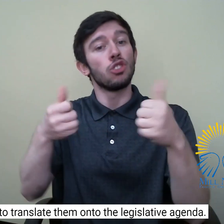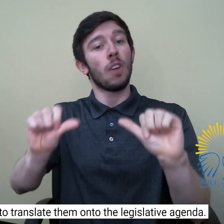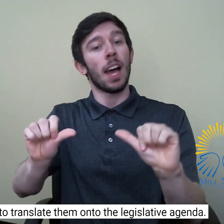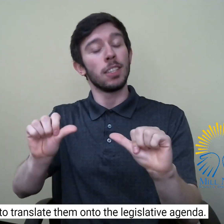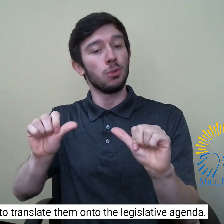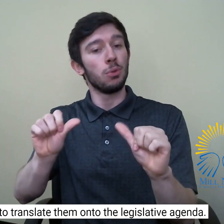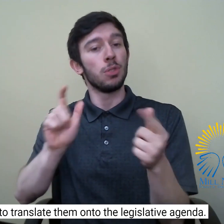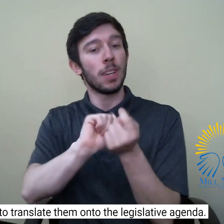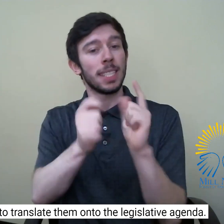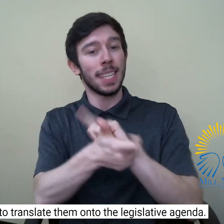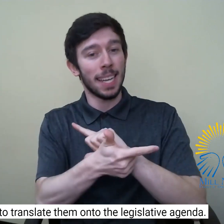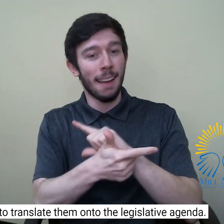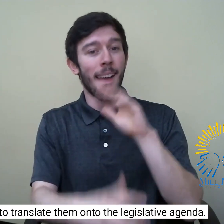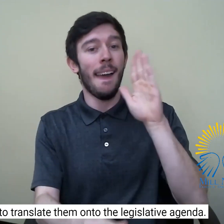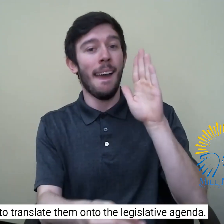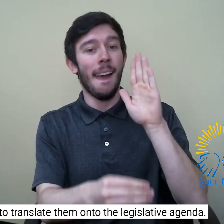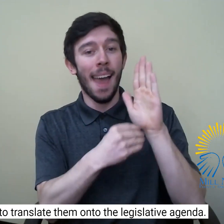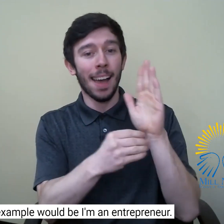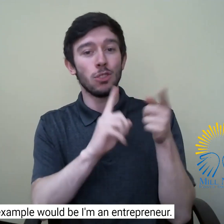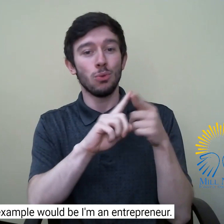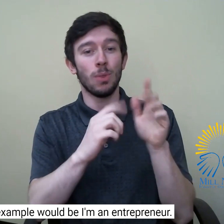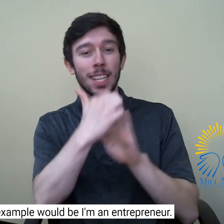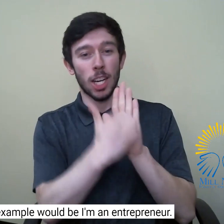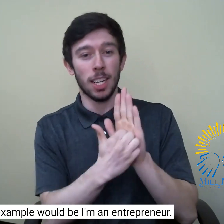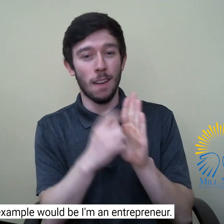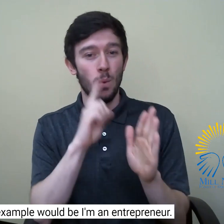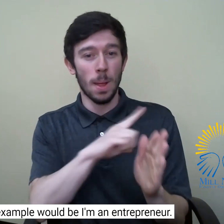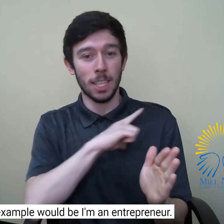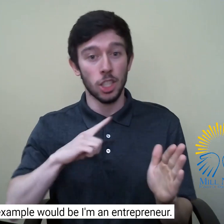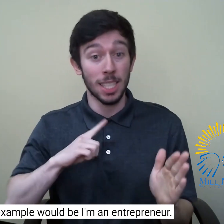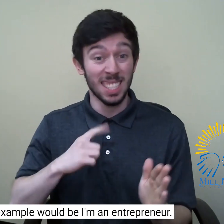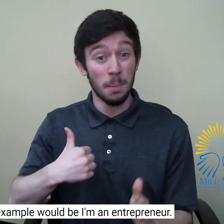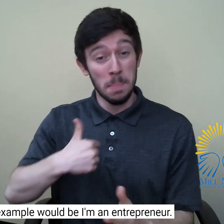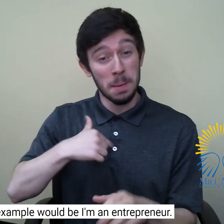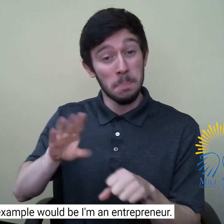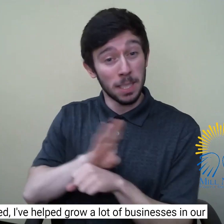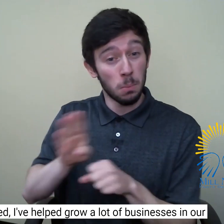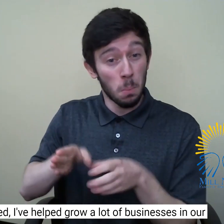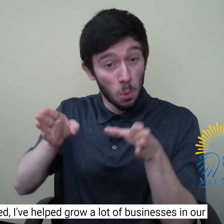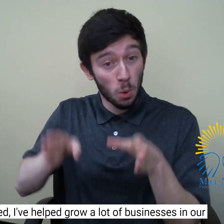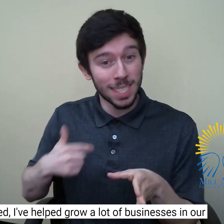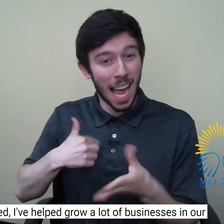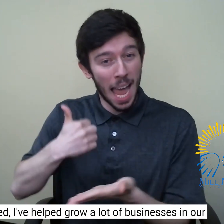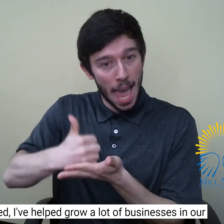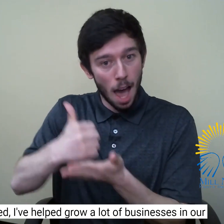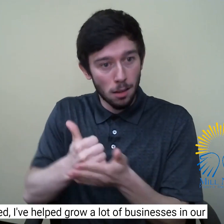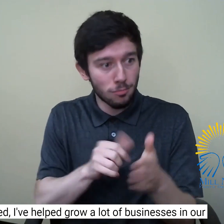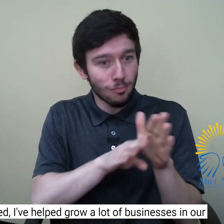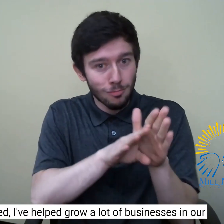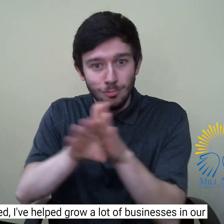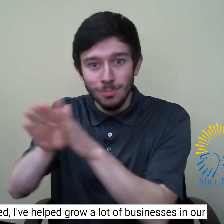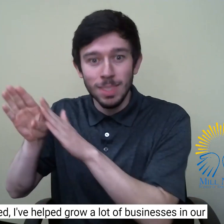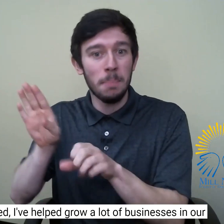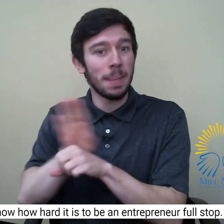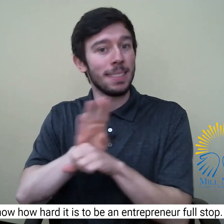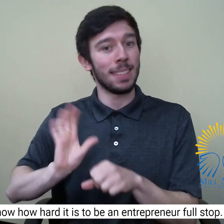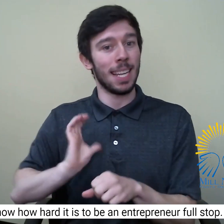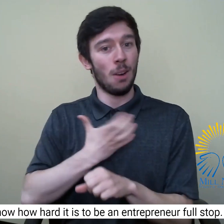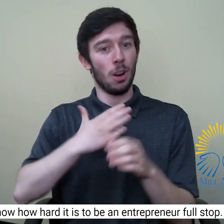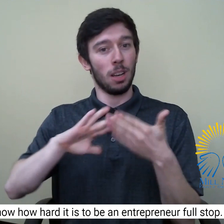the legislative agenda. A good example would be, I'm an entrepreneur. As you mentioned, I've helped grow a lot of businesses in our community, and